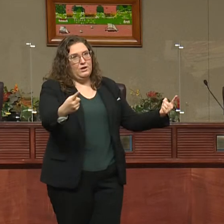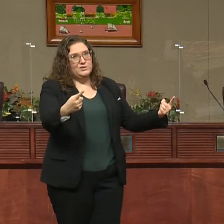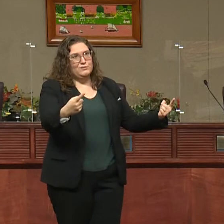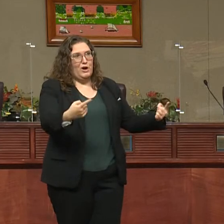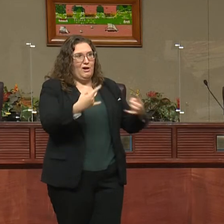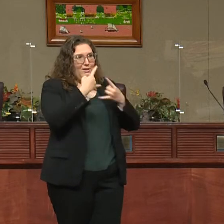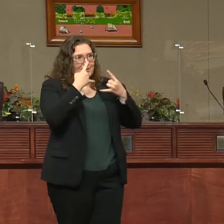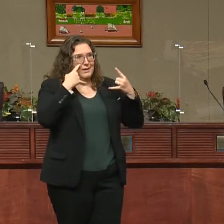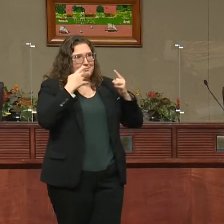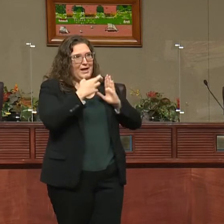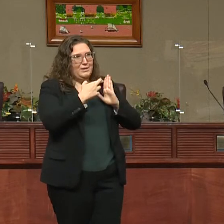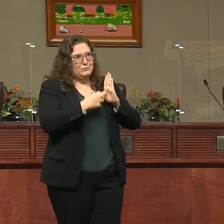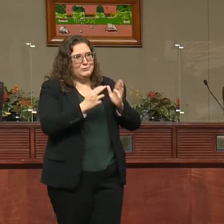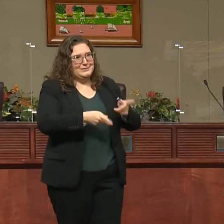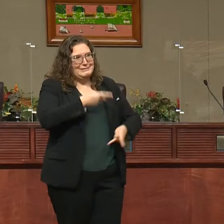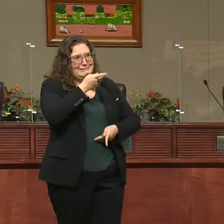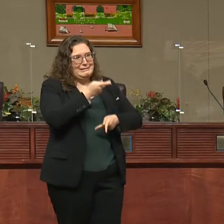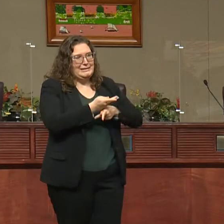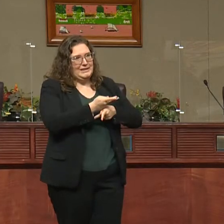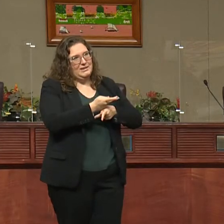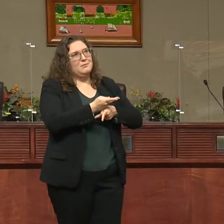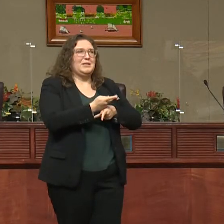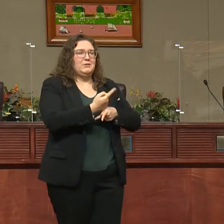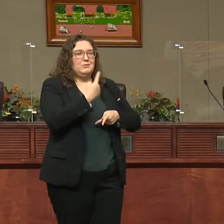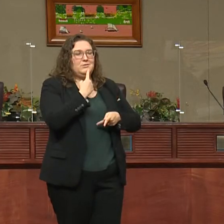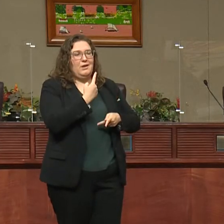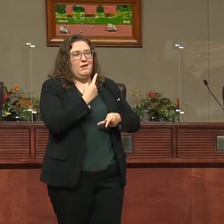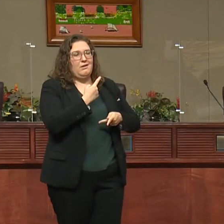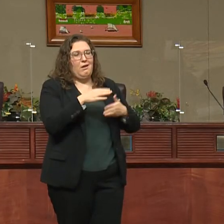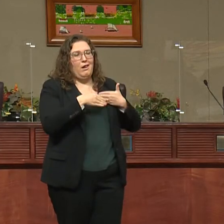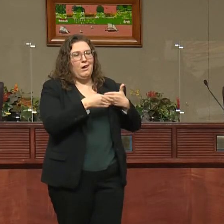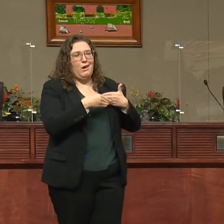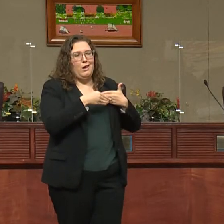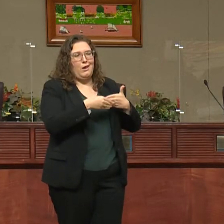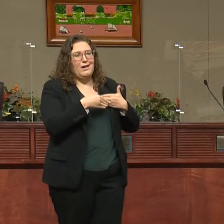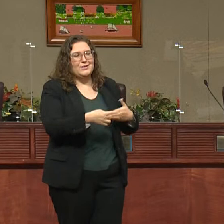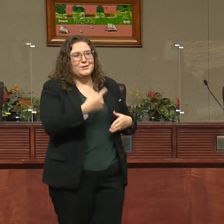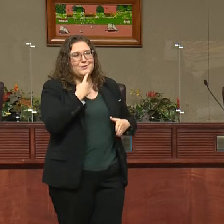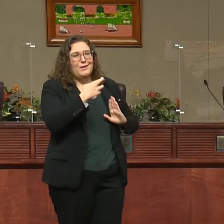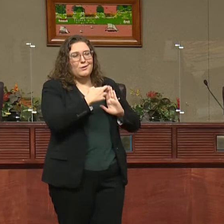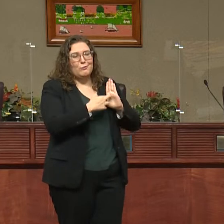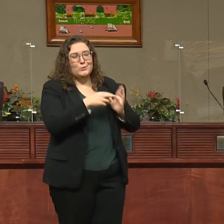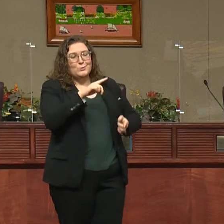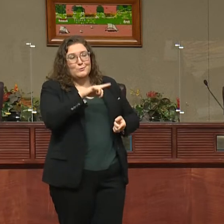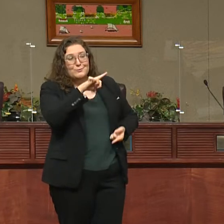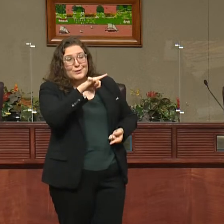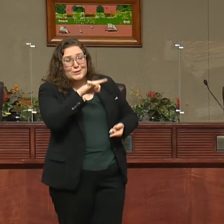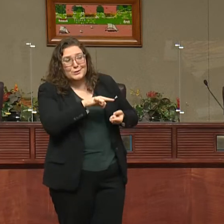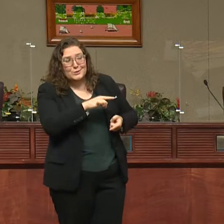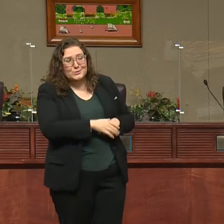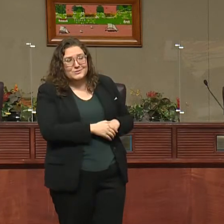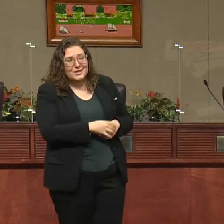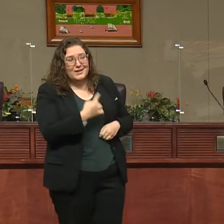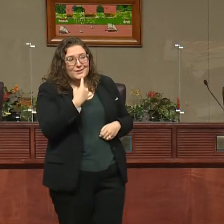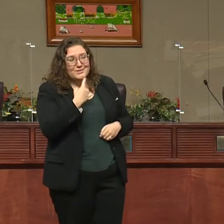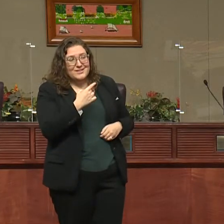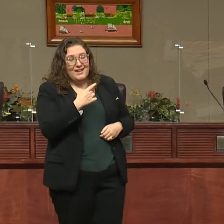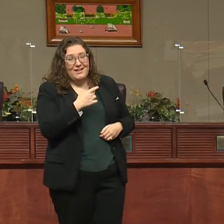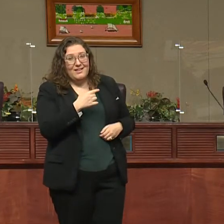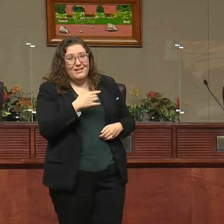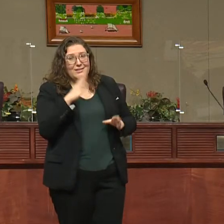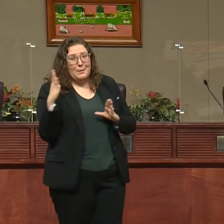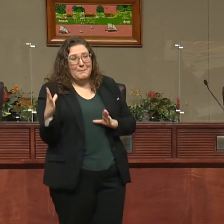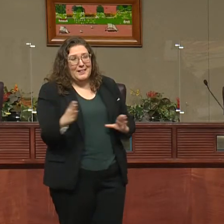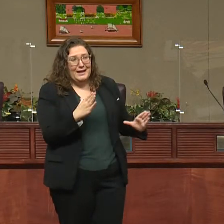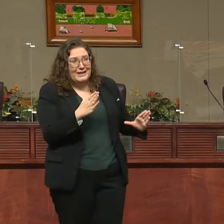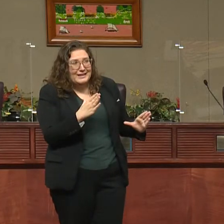but it sounded like you said you would something about reducing The plan would be to reduce masks. Are you